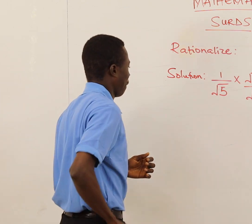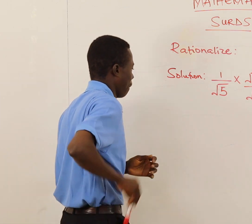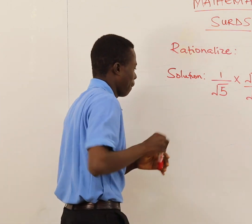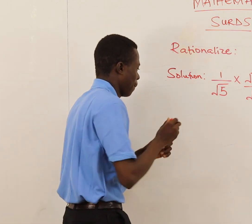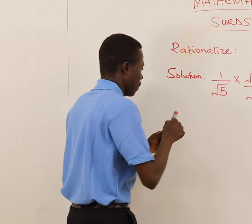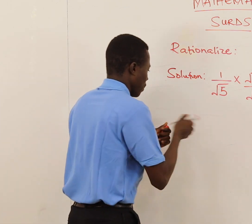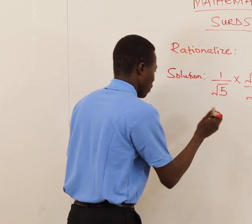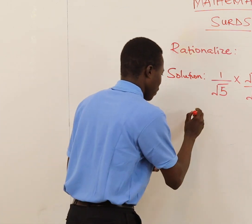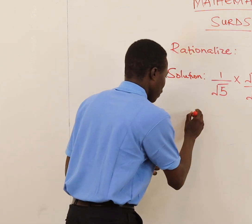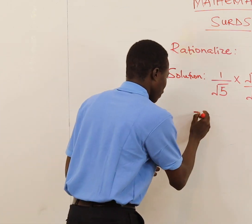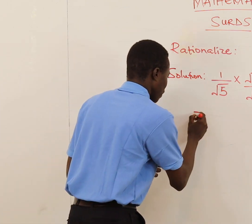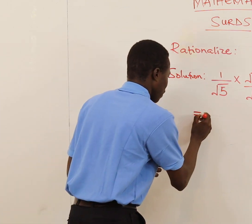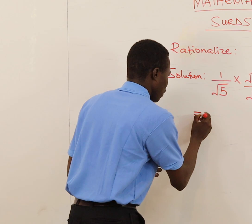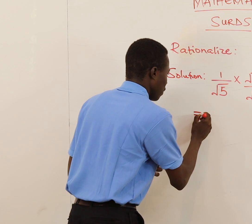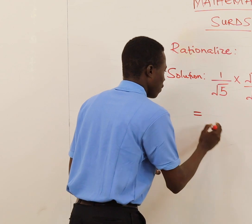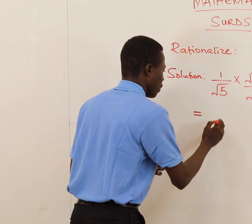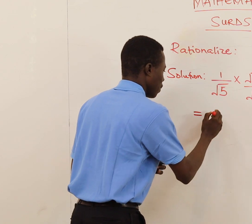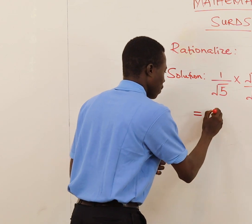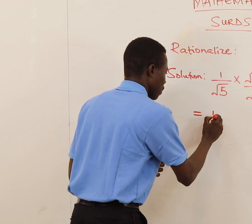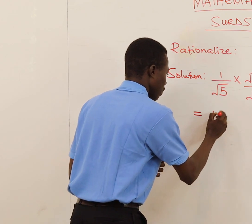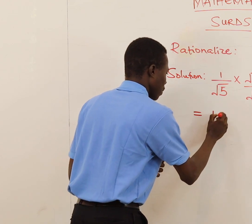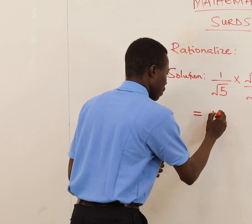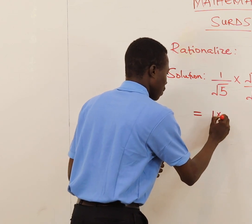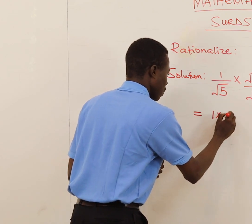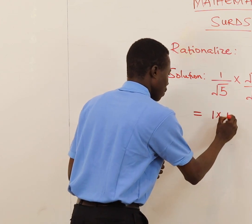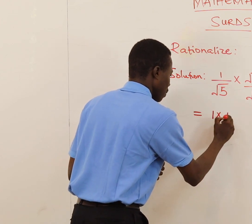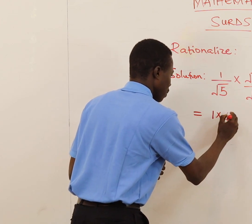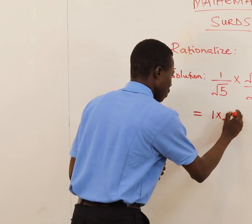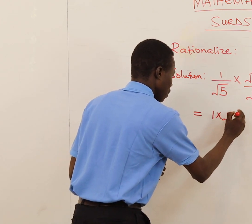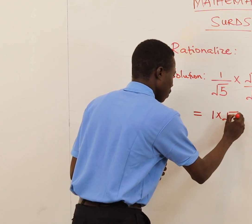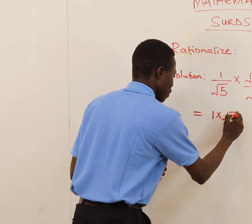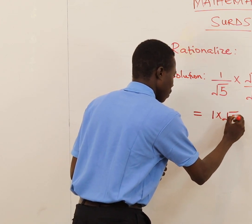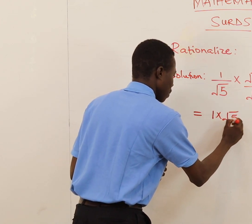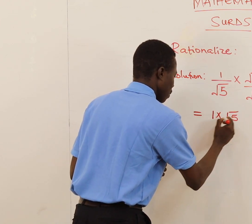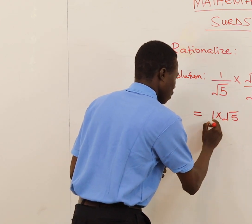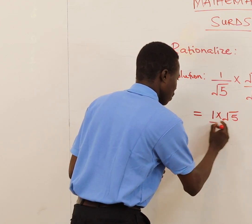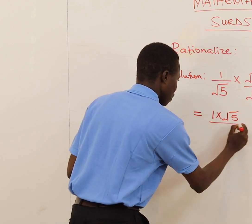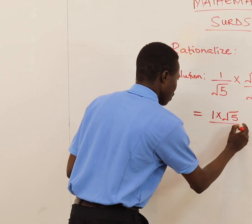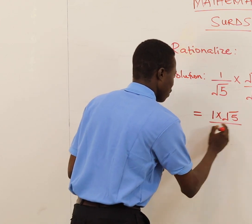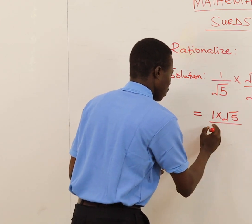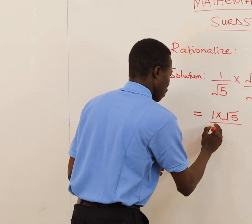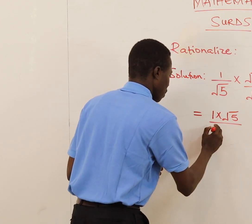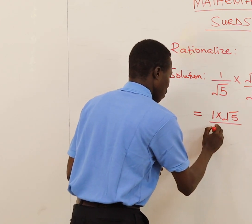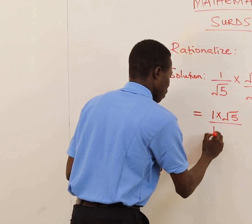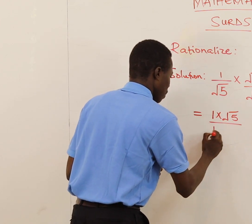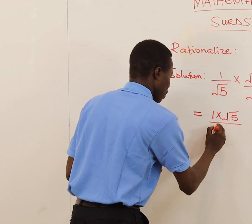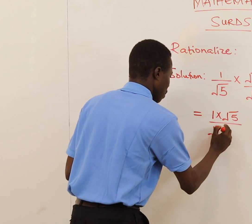Now, let's go ahead with our simplification. So we now have, or we are now going to